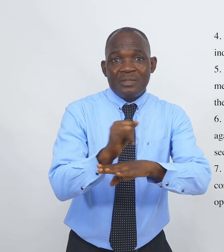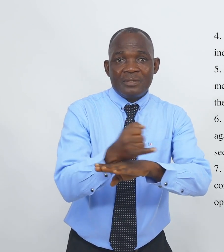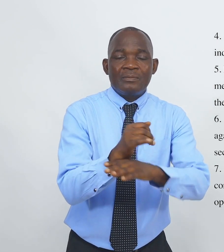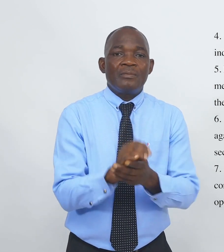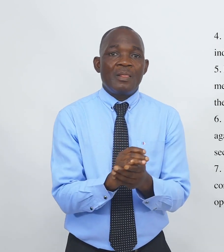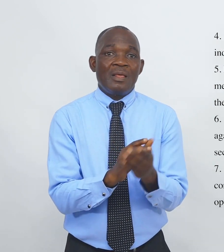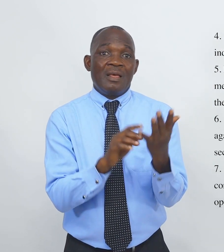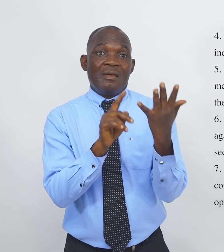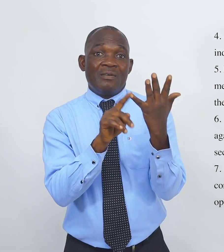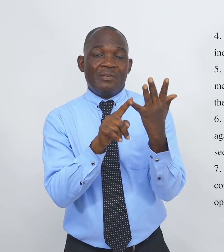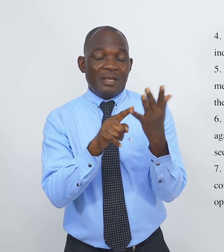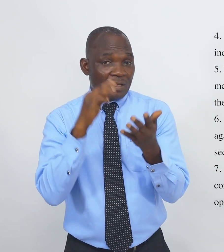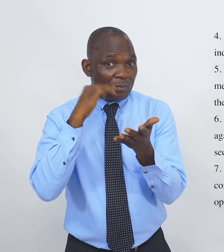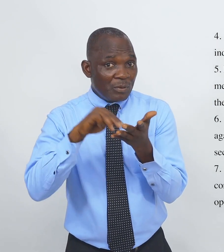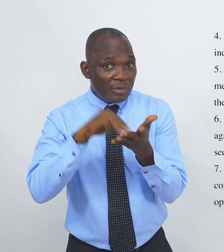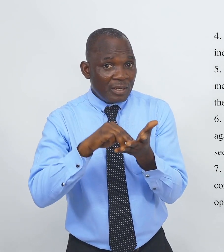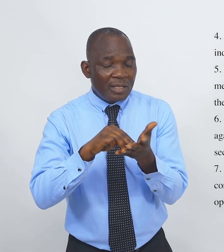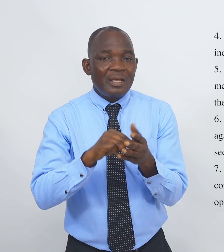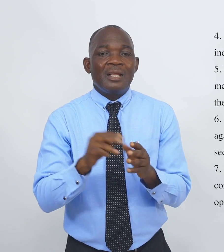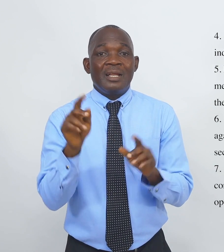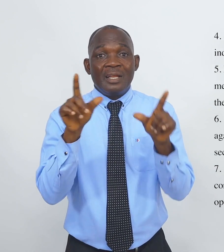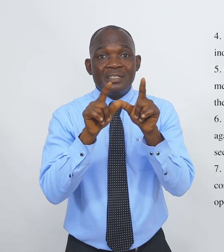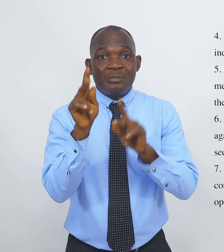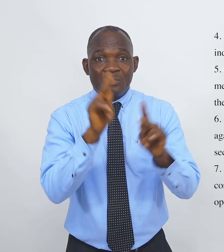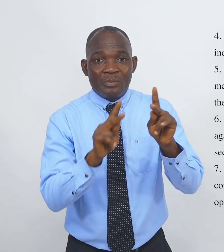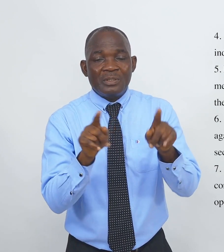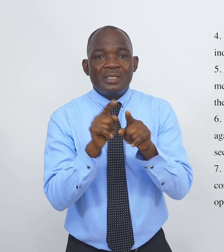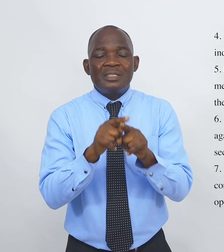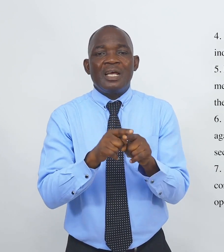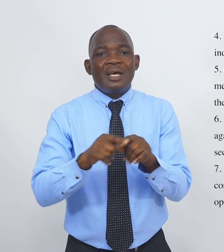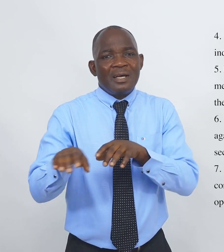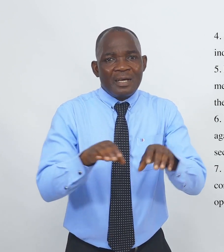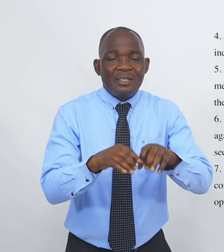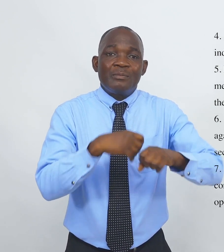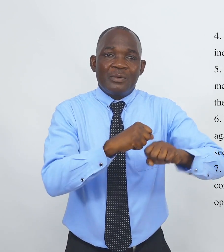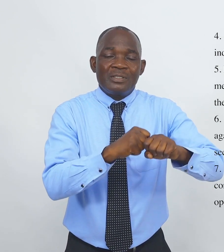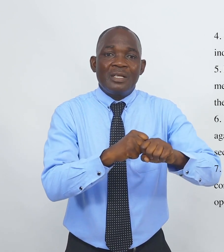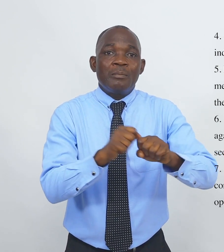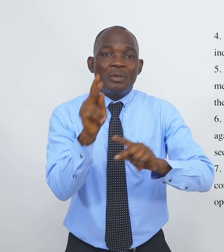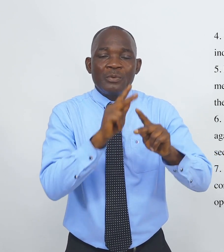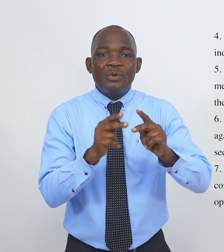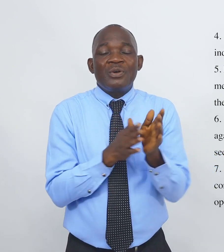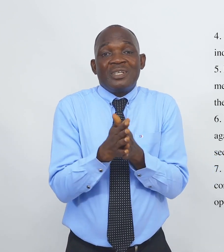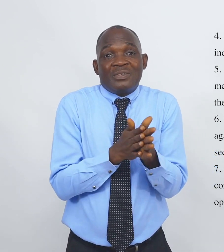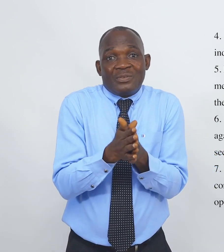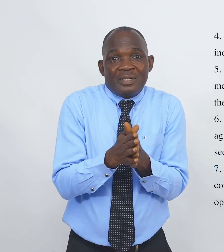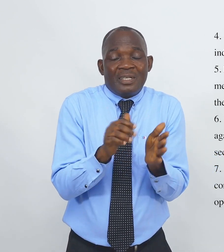industry. 5. Monitor the solvency of license holders and take measures to protect the interests of customers where